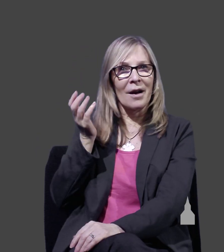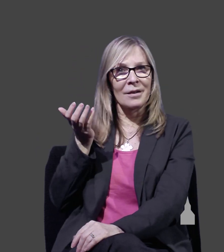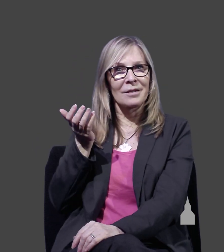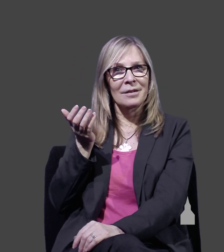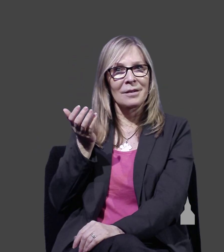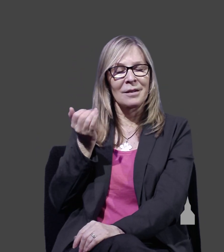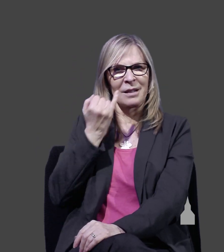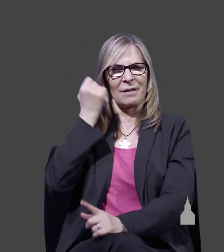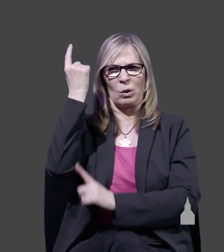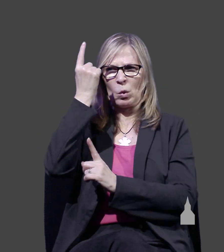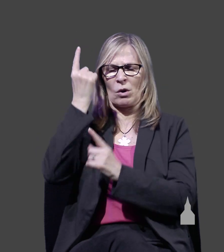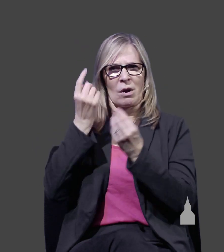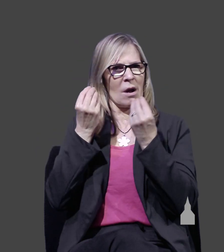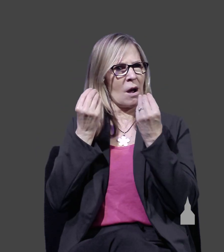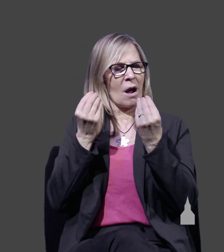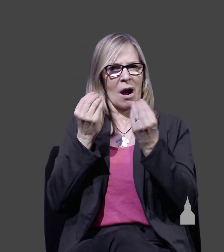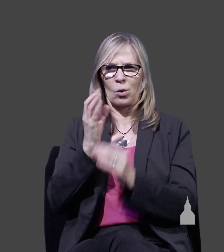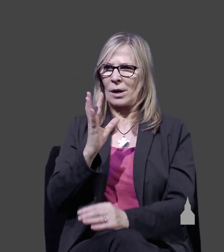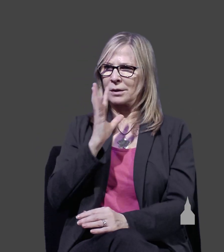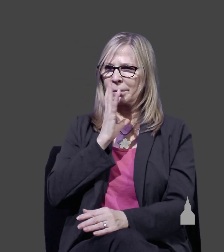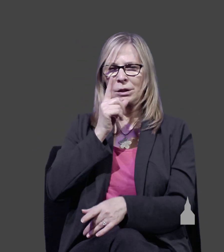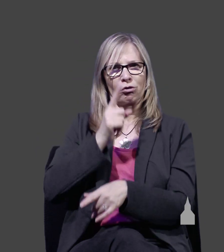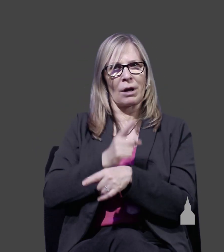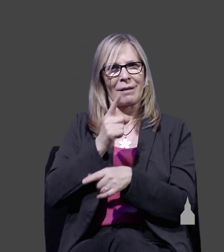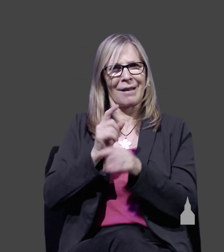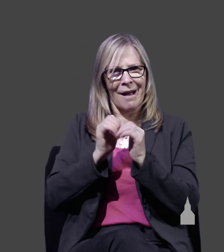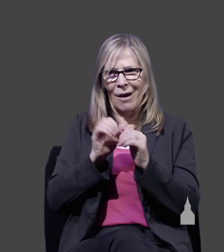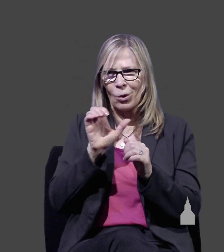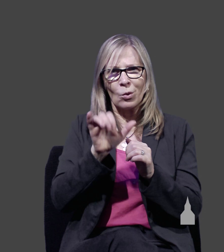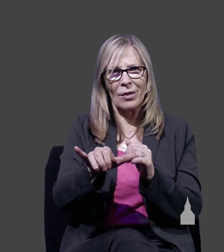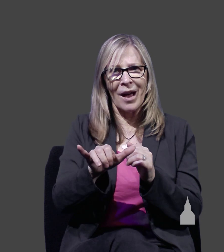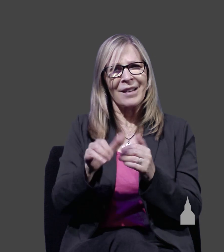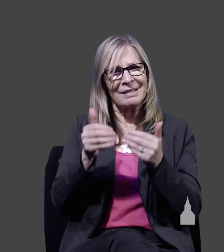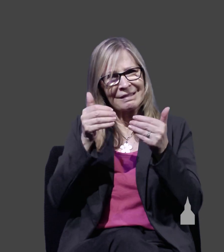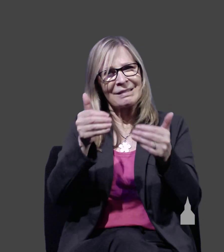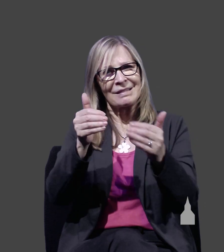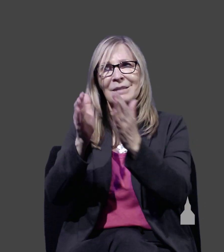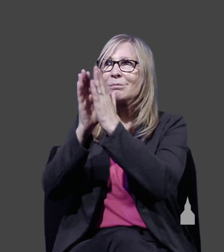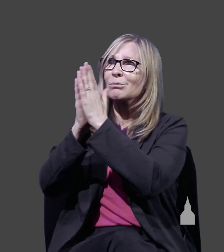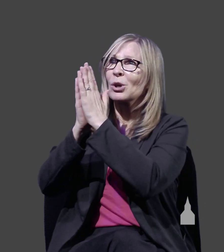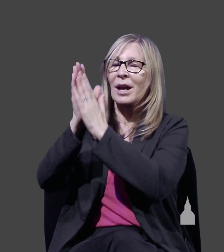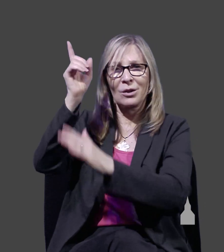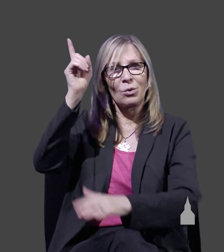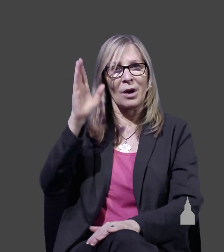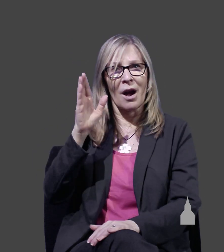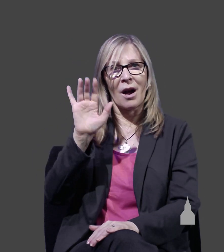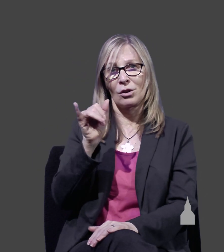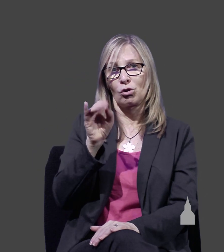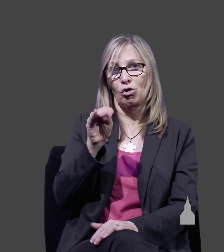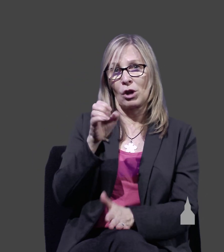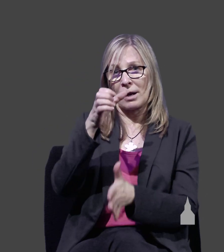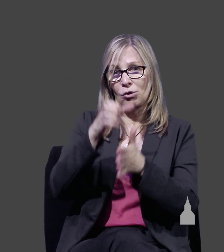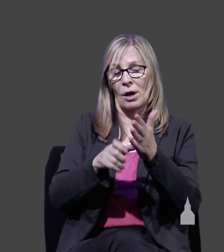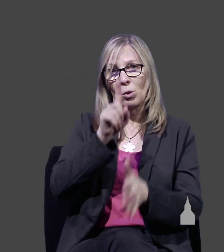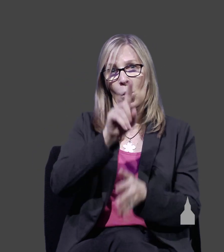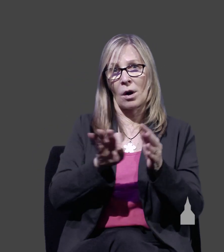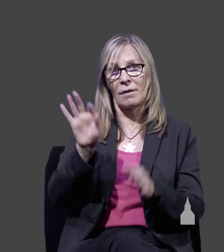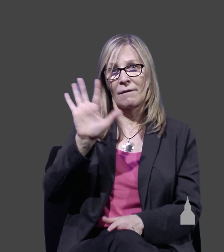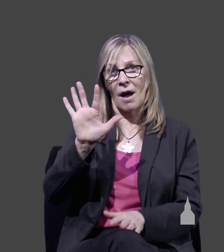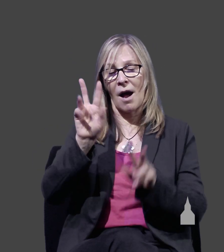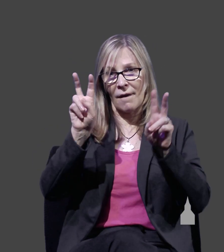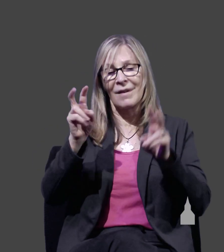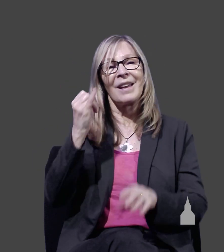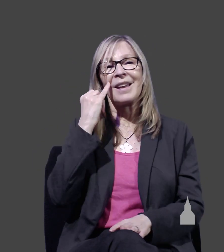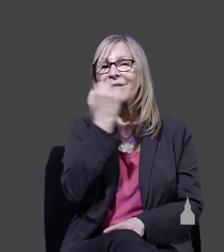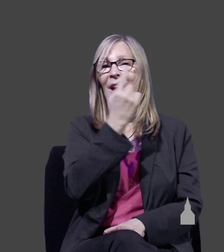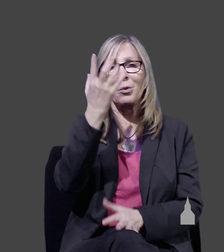Again, if you wonder, well, how do I speak correctly? How do I do this? Pray to God. James 1, 5. But if any of you lacks wisdom, and that would